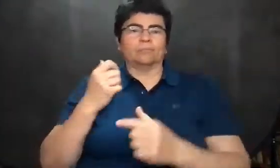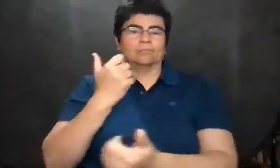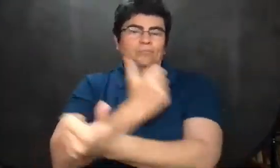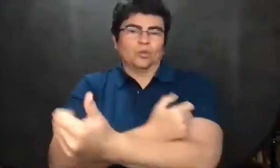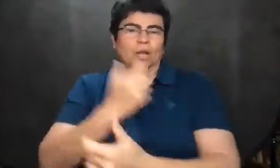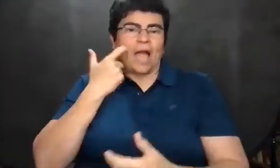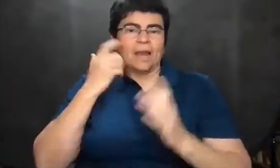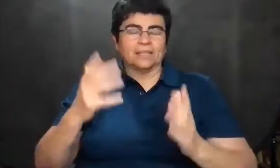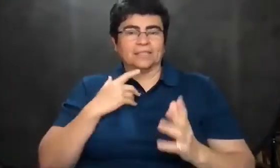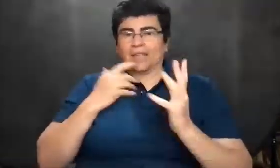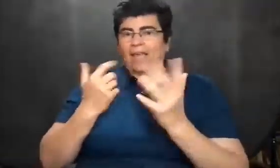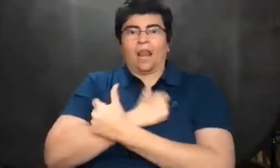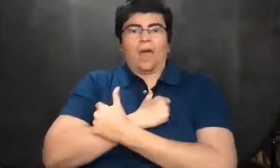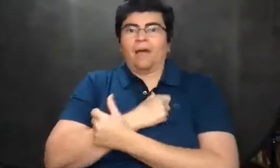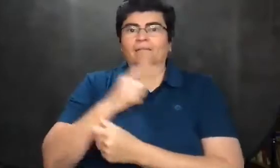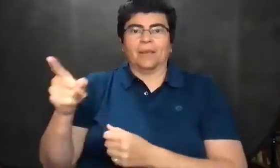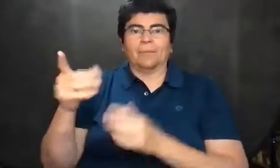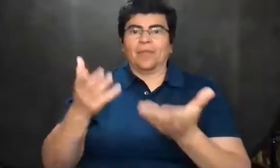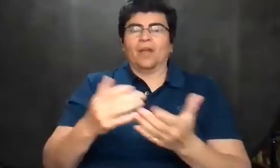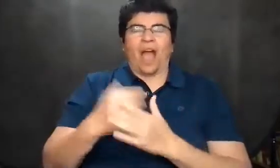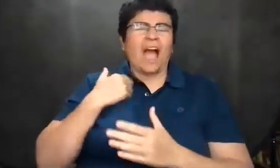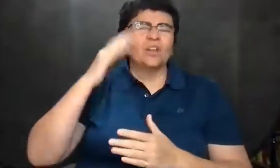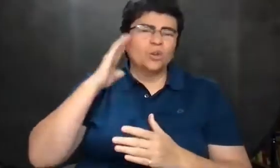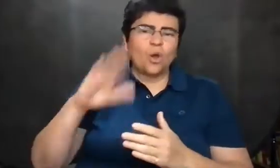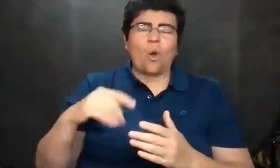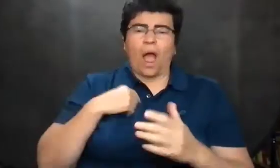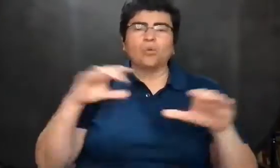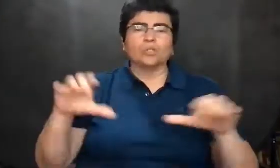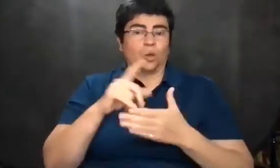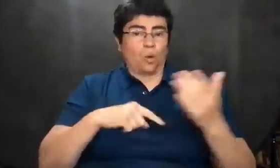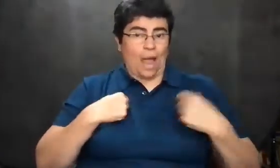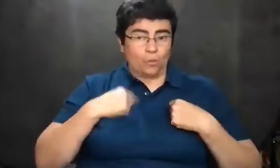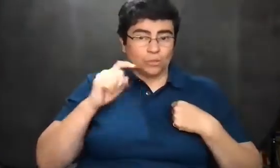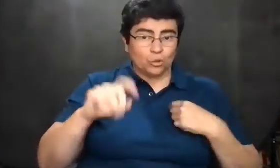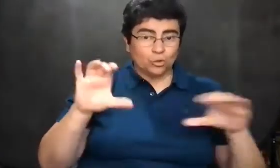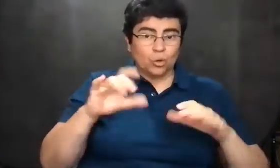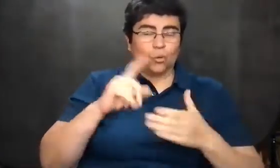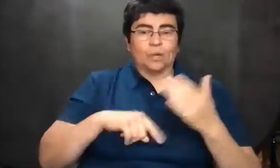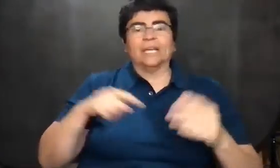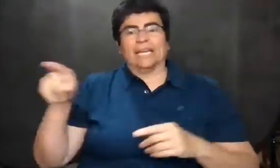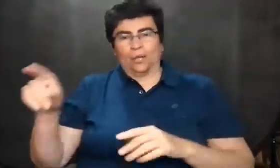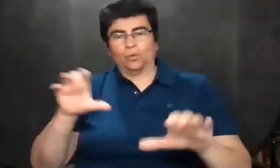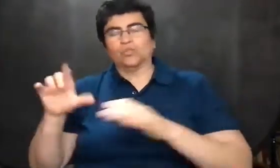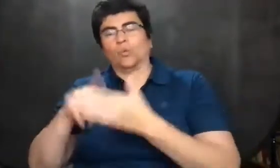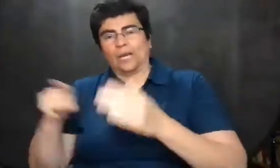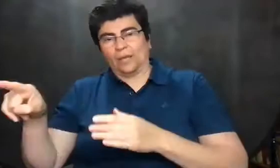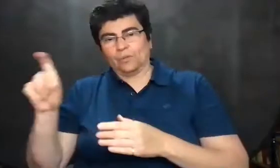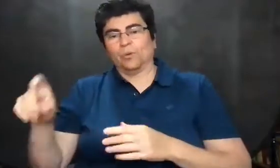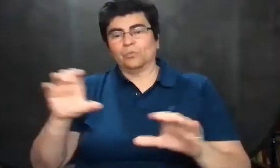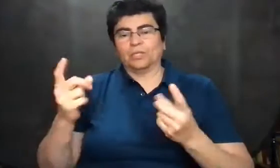him there, you know. And so I knew I was doing what I was supposed to be doing and he was doing what he was supposed to be doing. You know, and 6